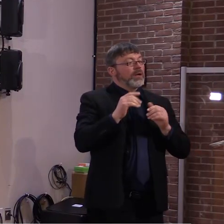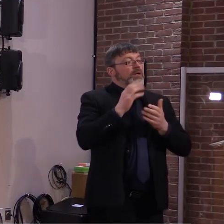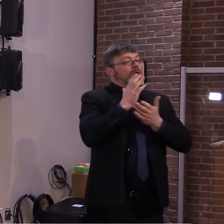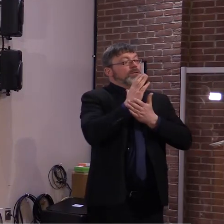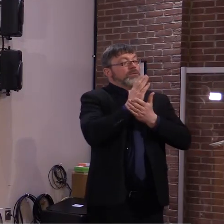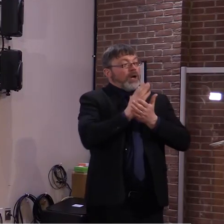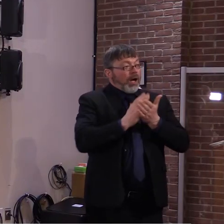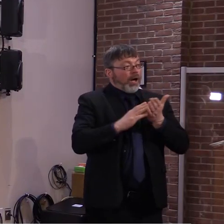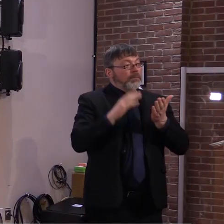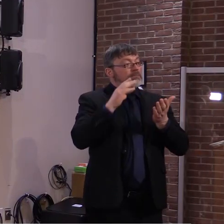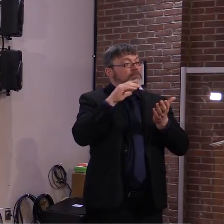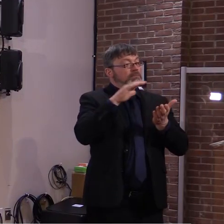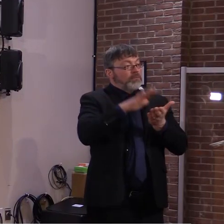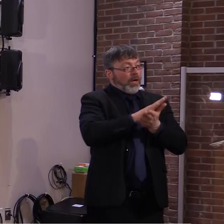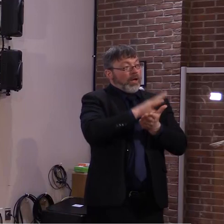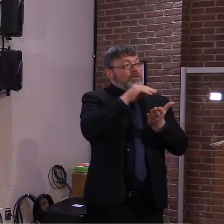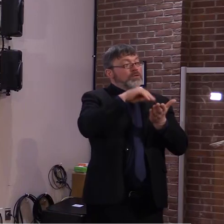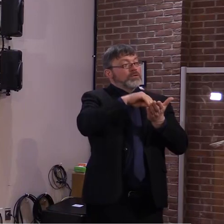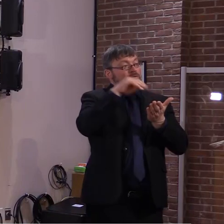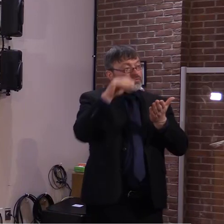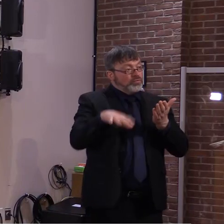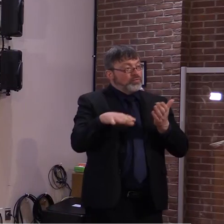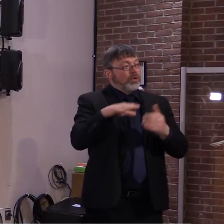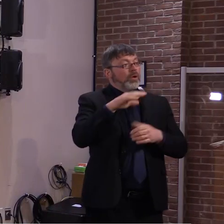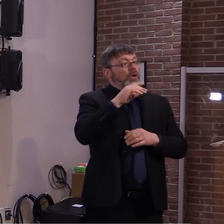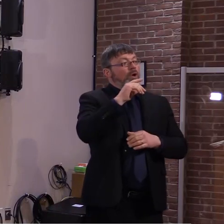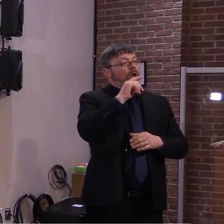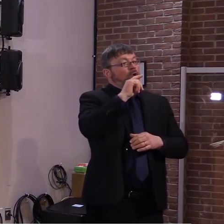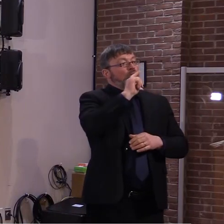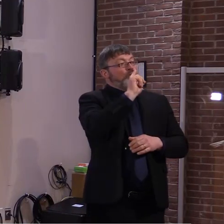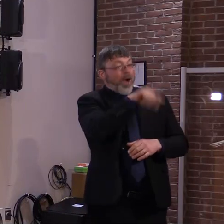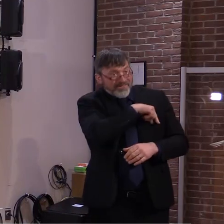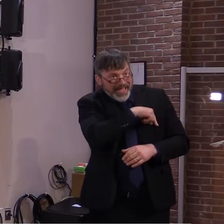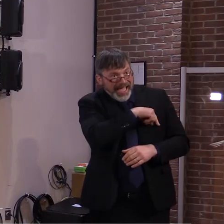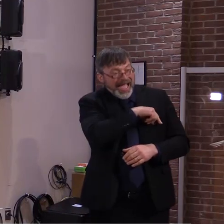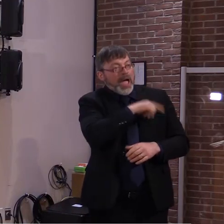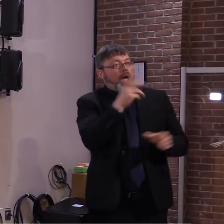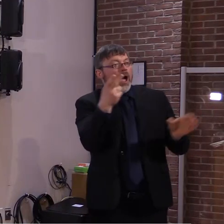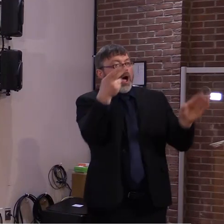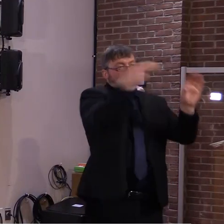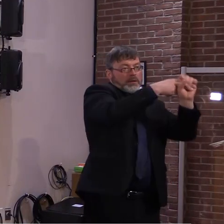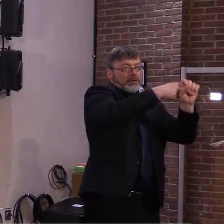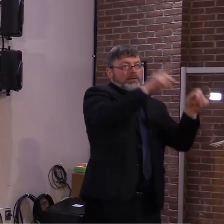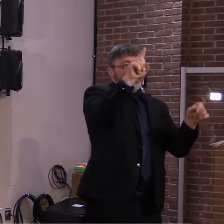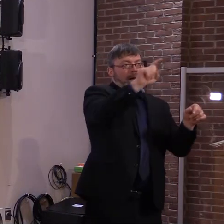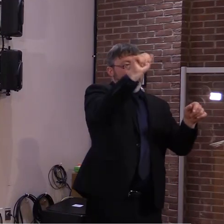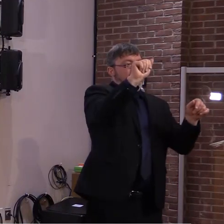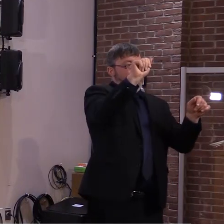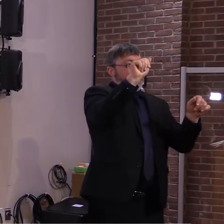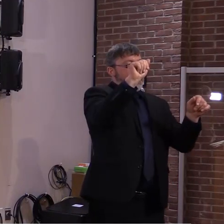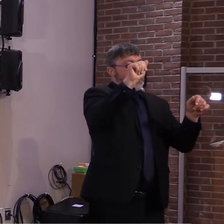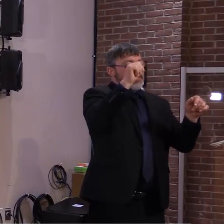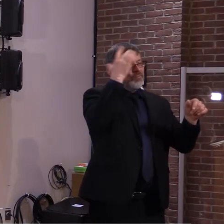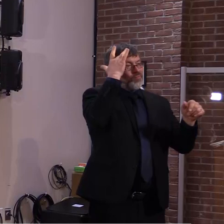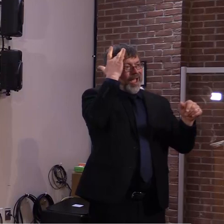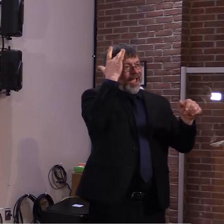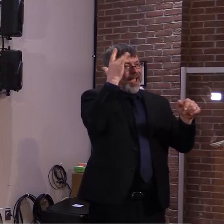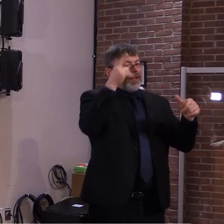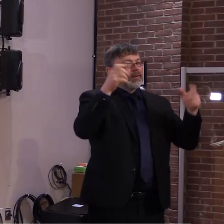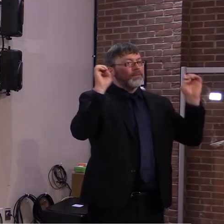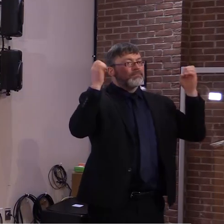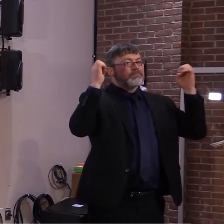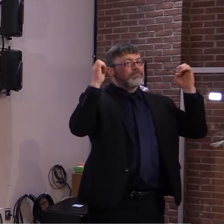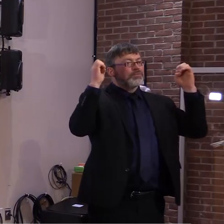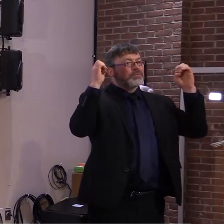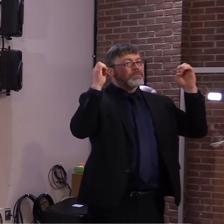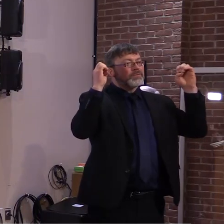they were EMTs, and they'd gotten their first dose of vaccine in the state they lived in, and then came here for their semester. And